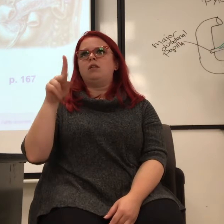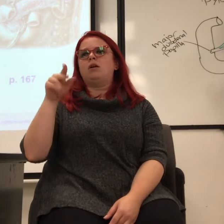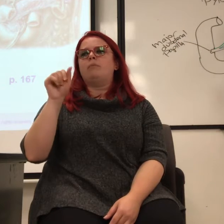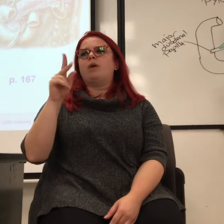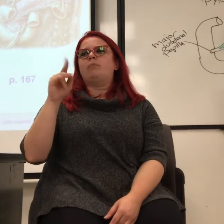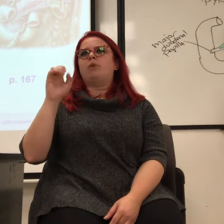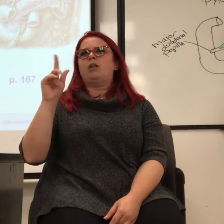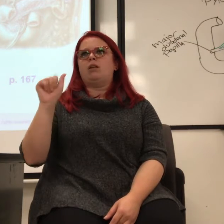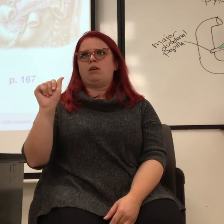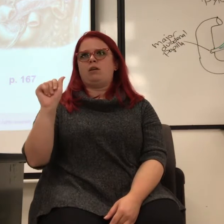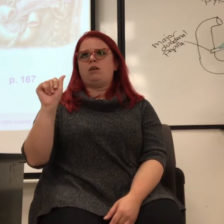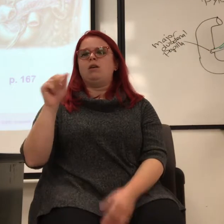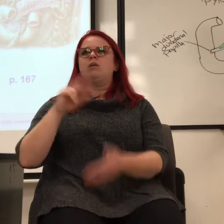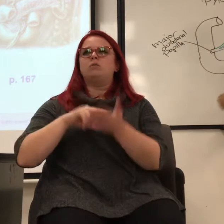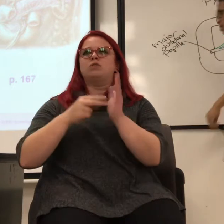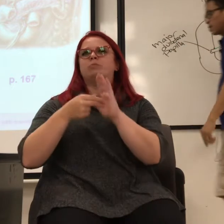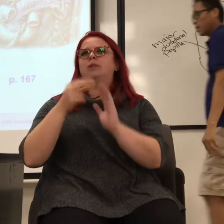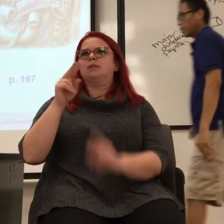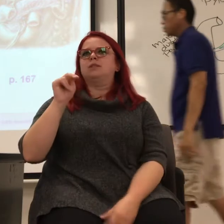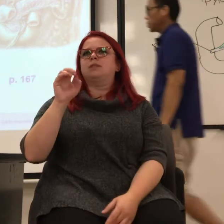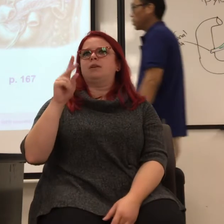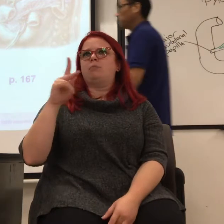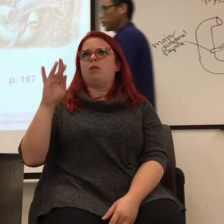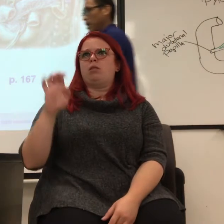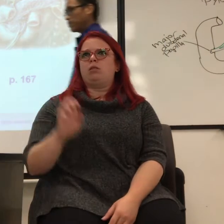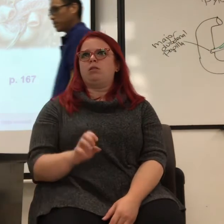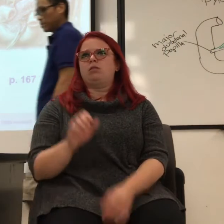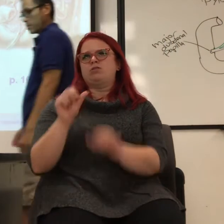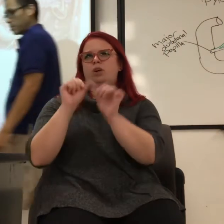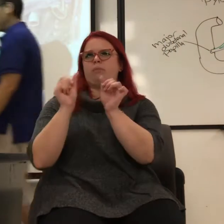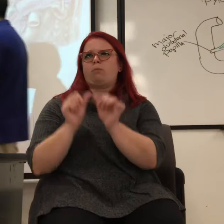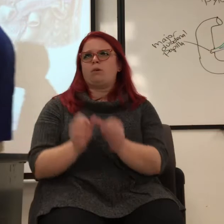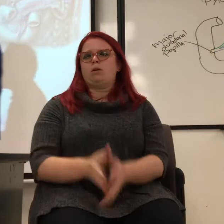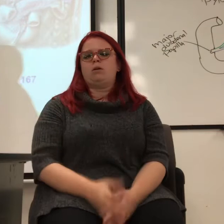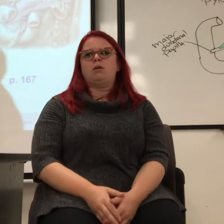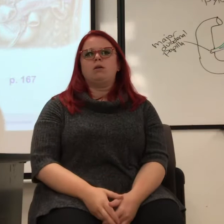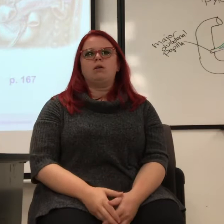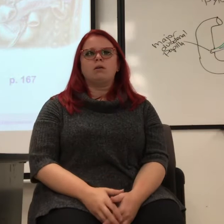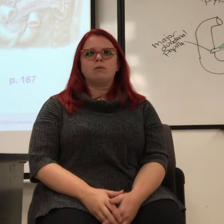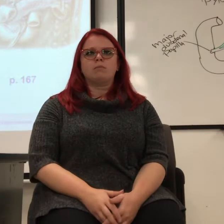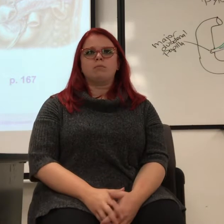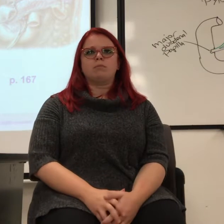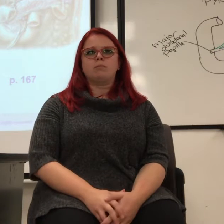Remember, papilla means nipple shaped.